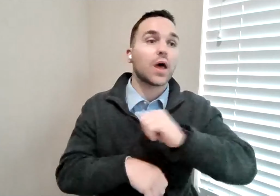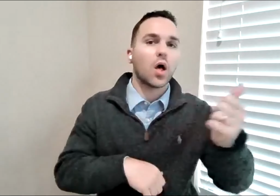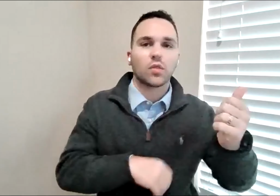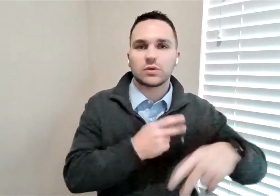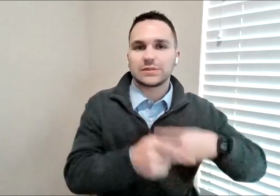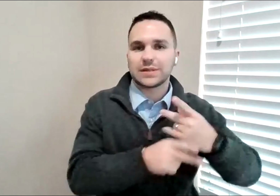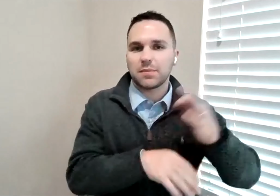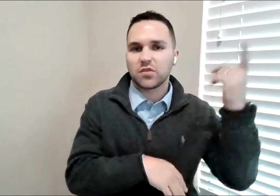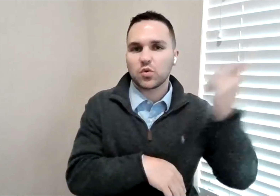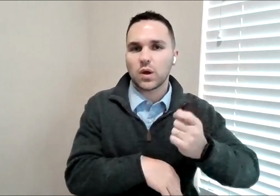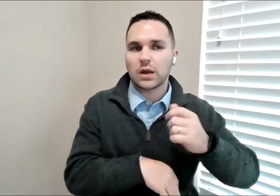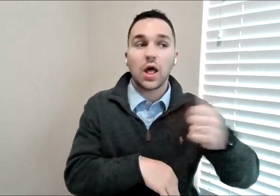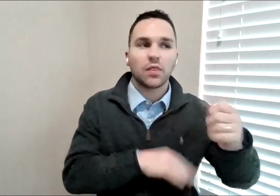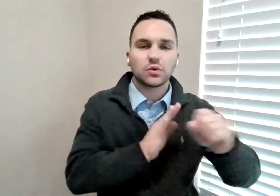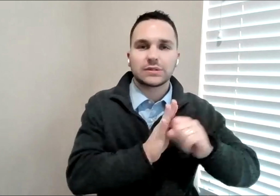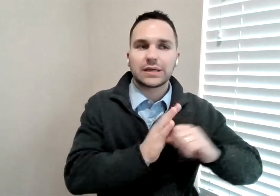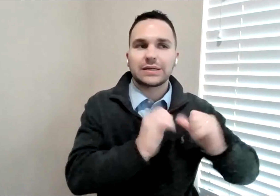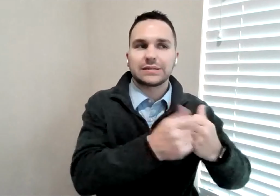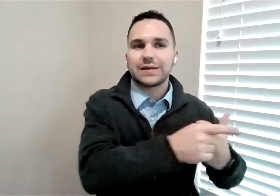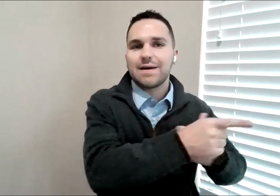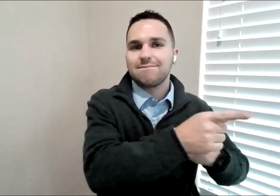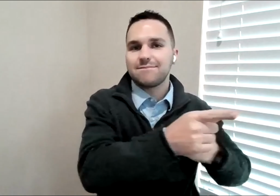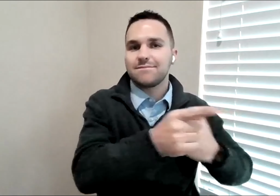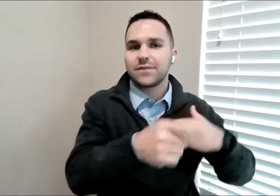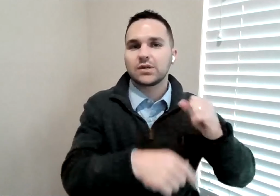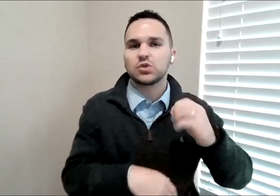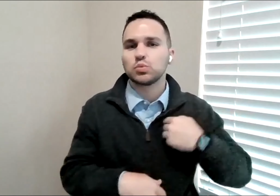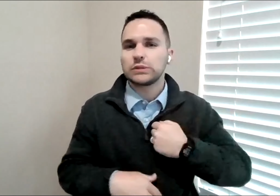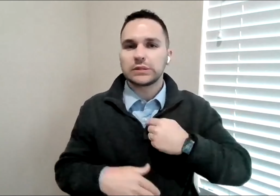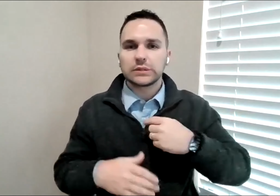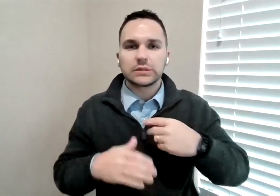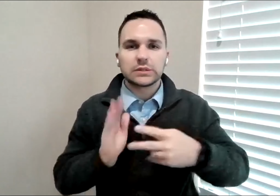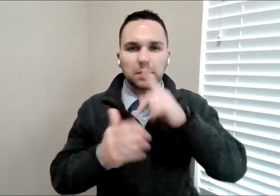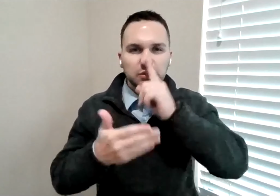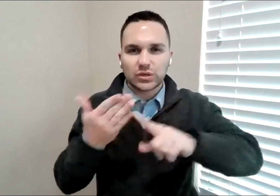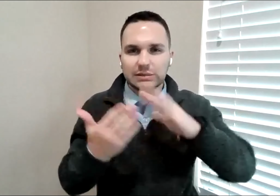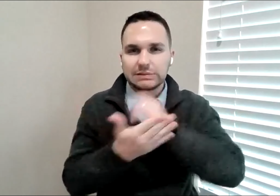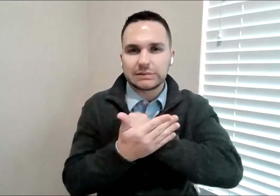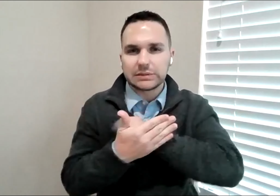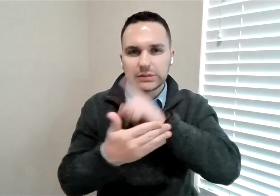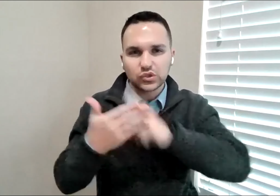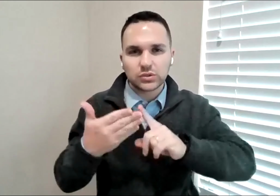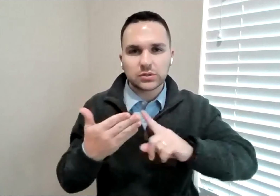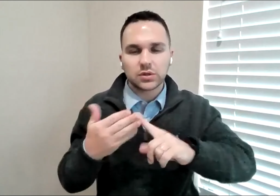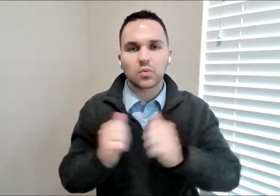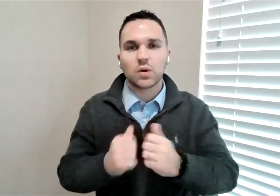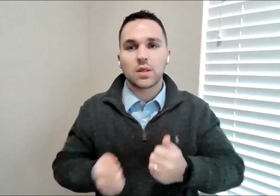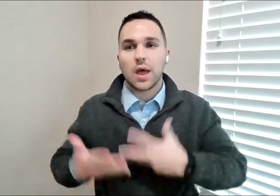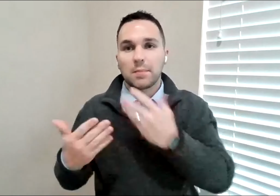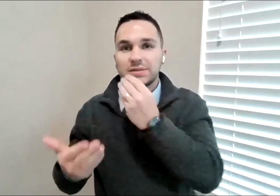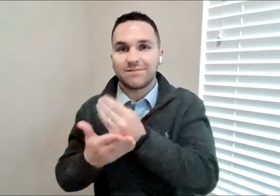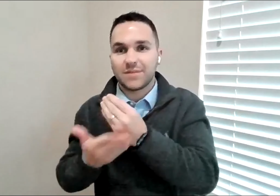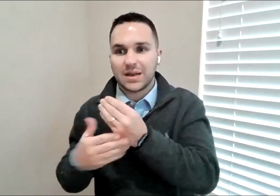that other state agencies have. So there's just a lot of double checking we need to do with this, with how much funding we are